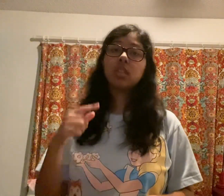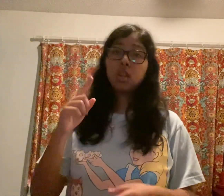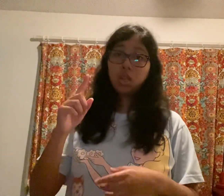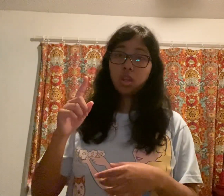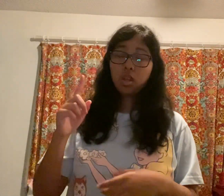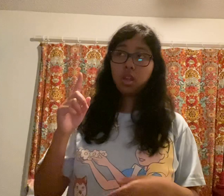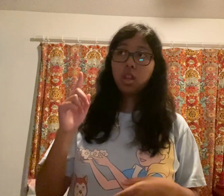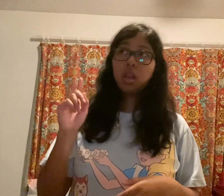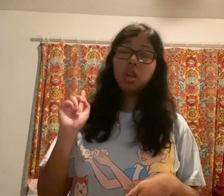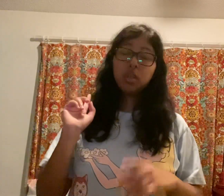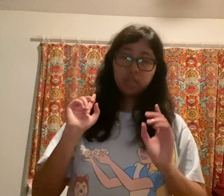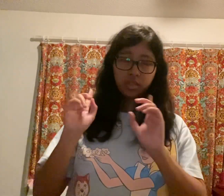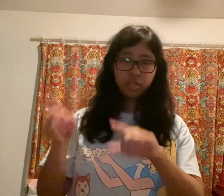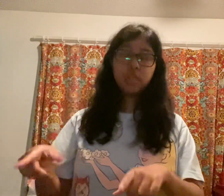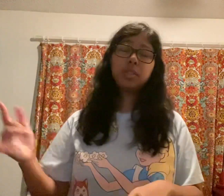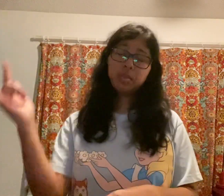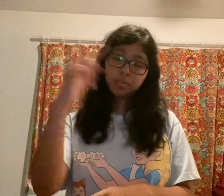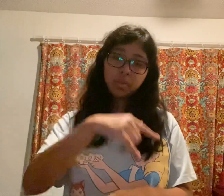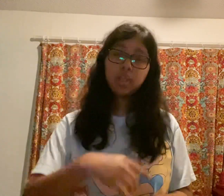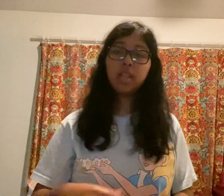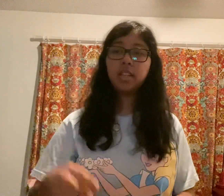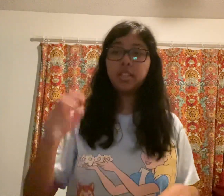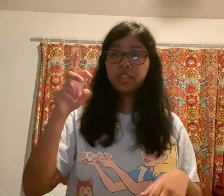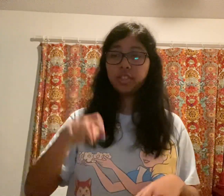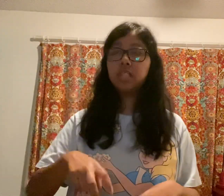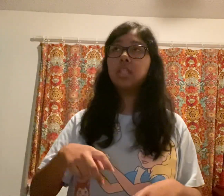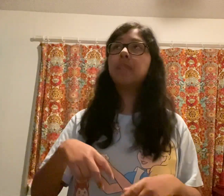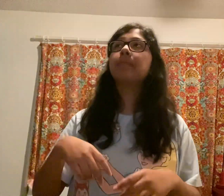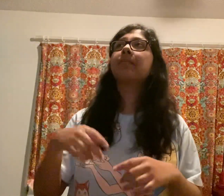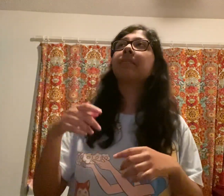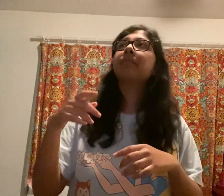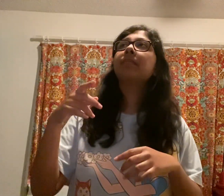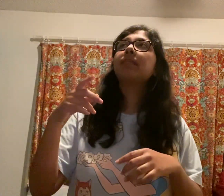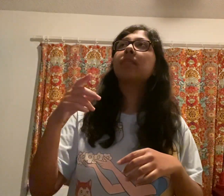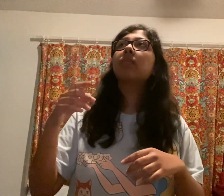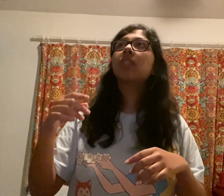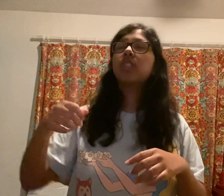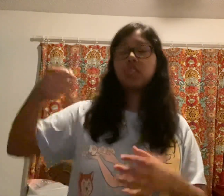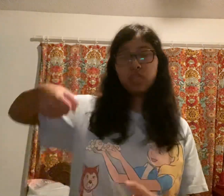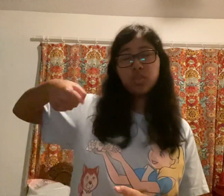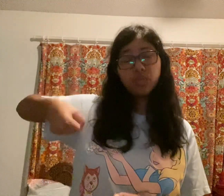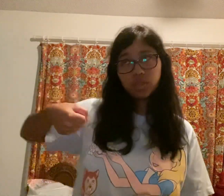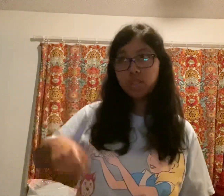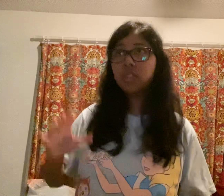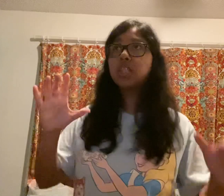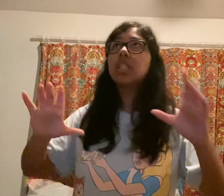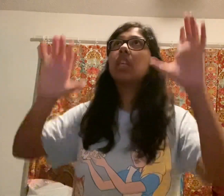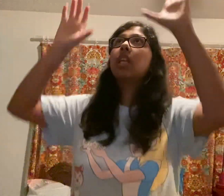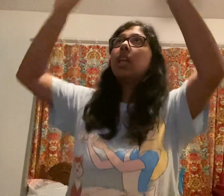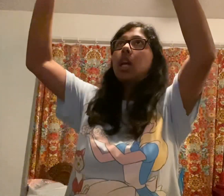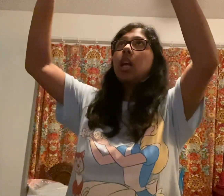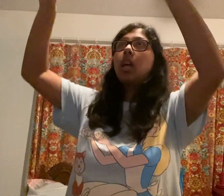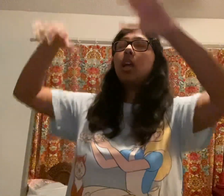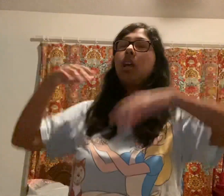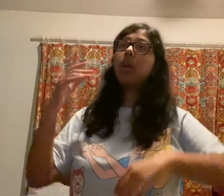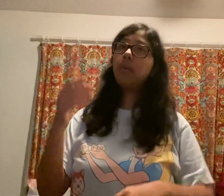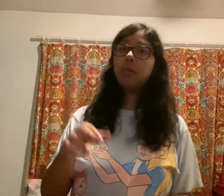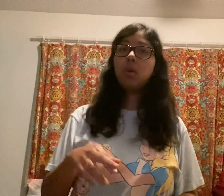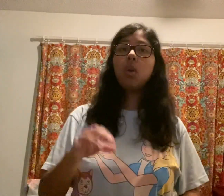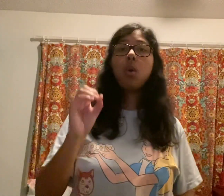carry-on baggage under your seat or above in the bins lining the plane. Prior to taking off, the stewardess will close the bin so